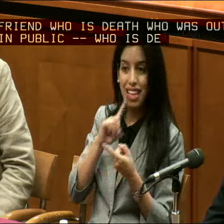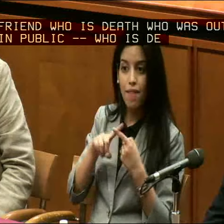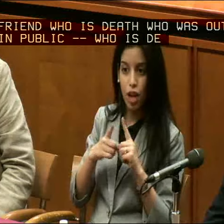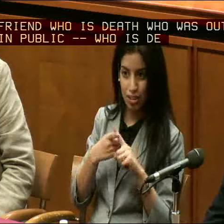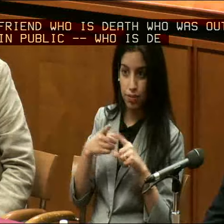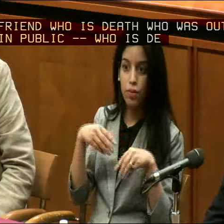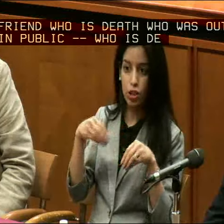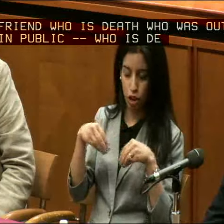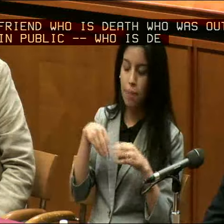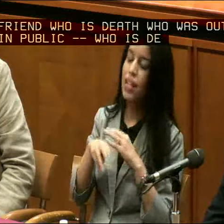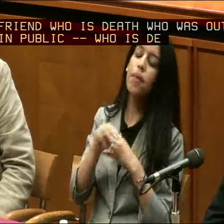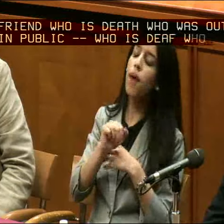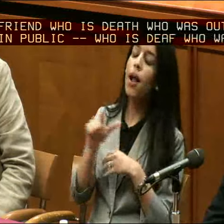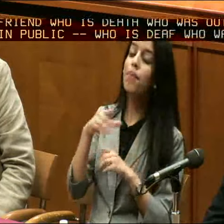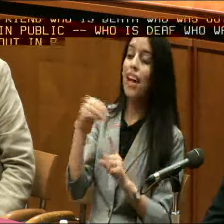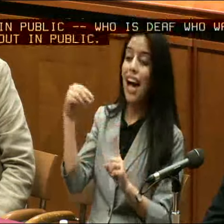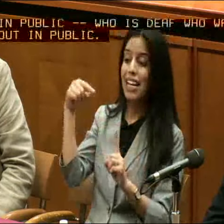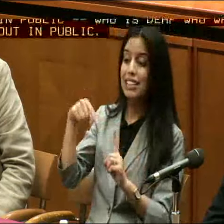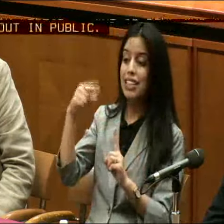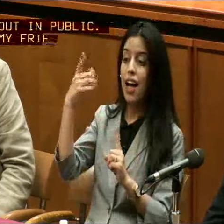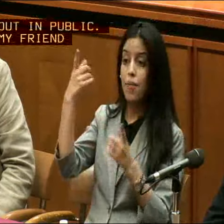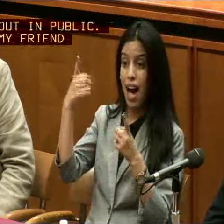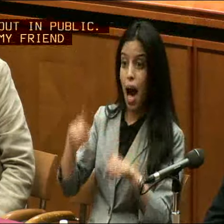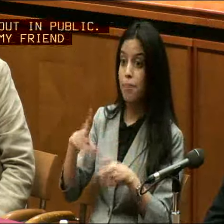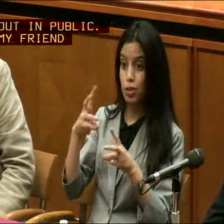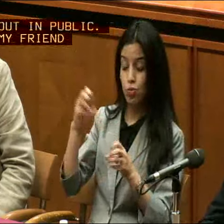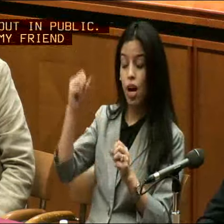a shopping mall.